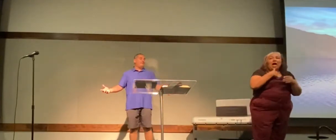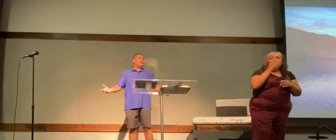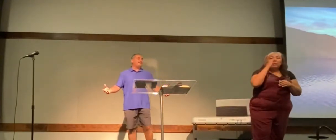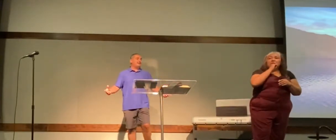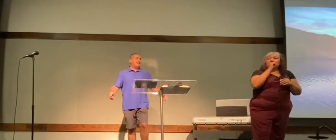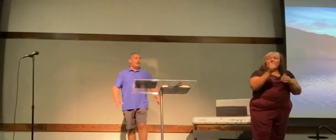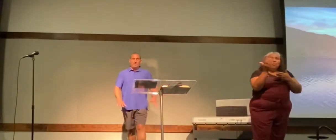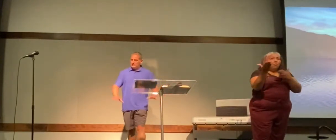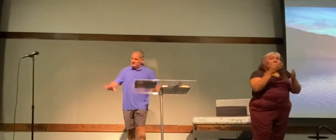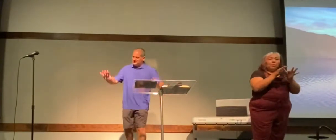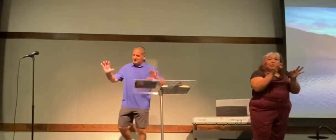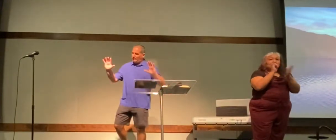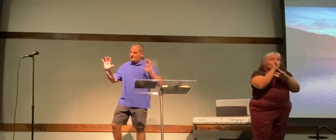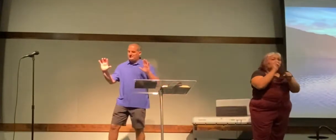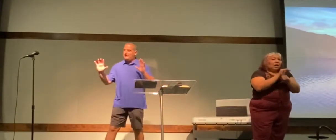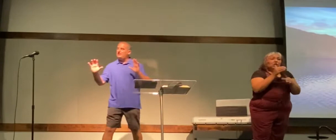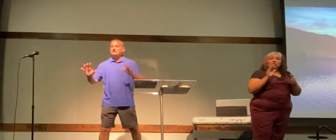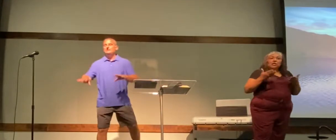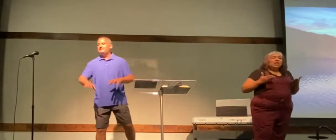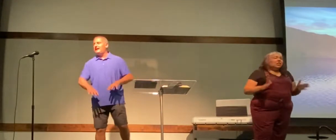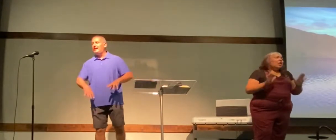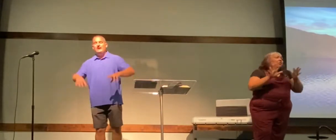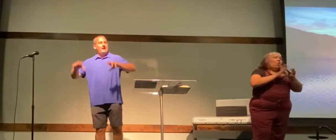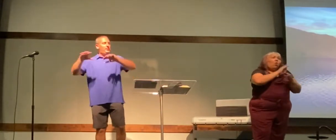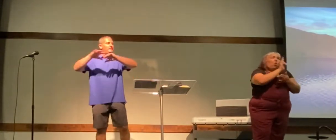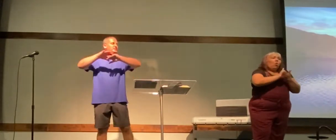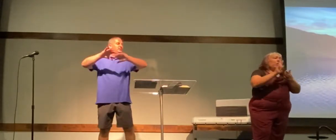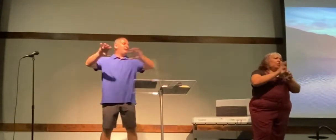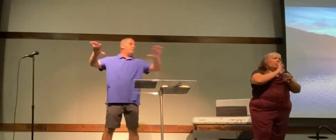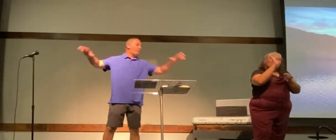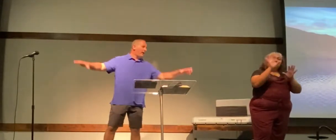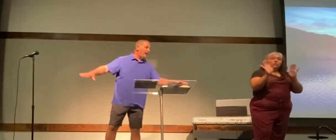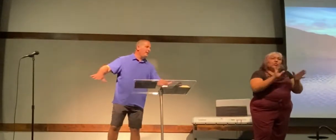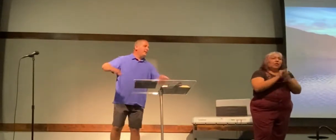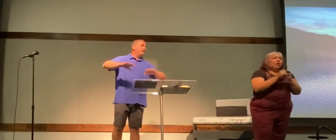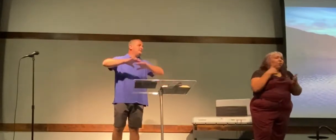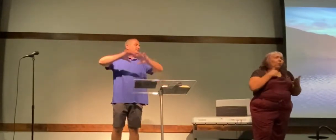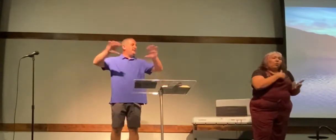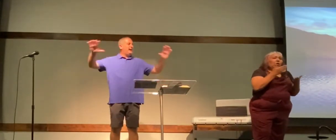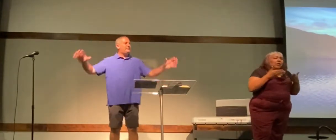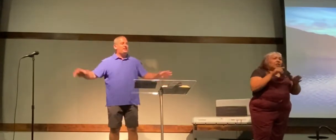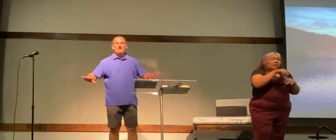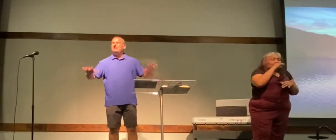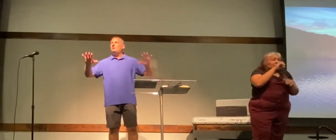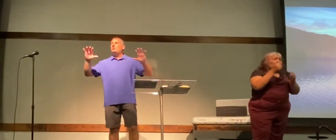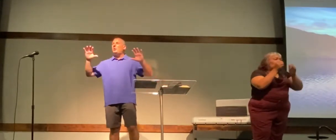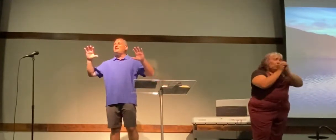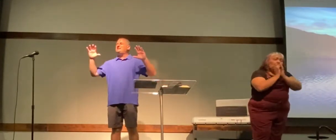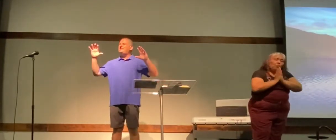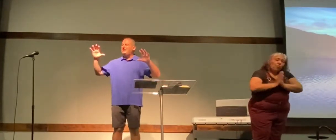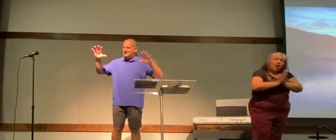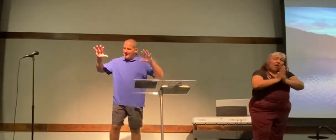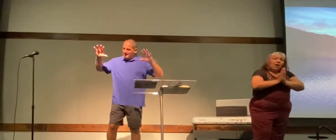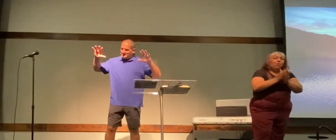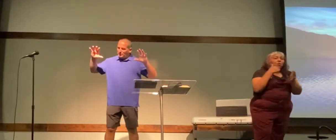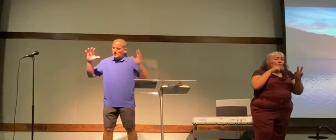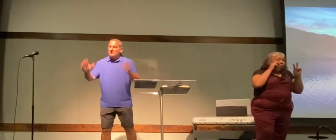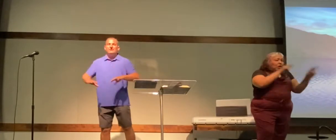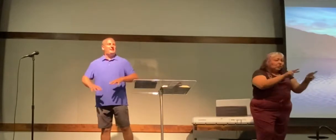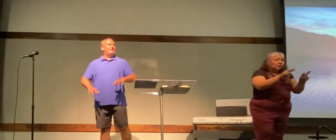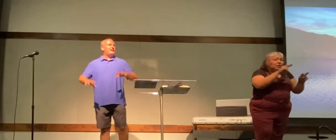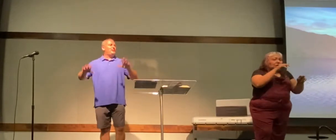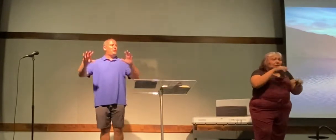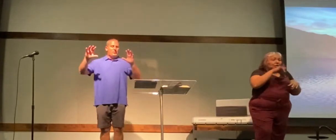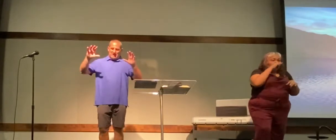bring a message that night. We would just let the Holy Spirit do His thing, and we would just let Him pray and just get after it. I mean, we're watching kids